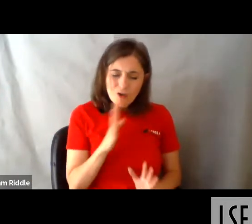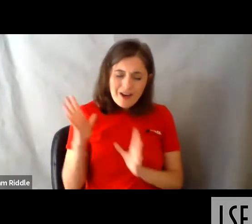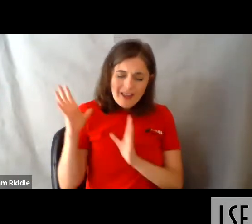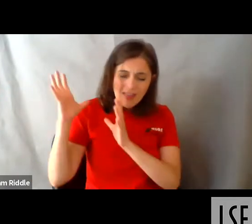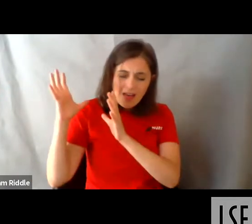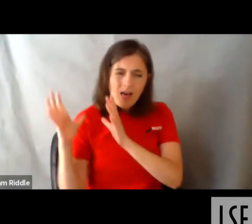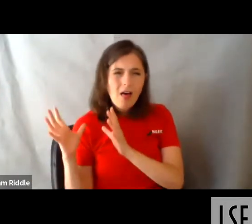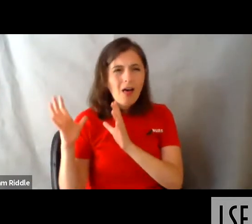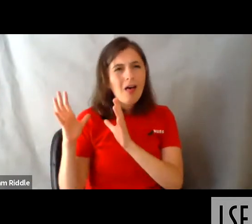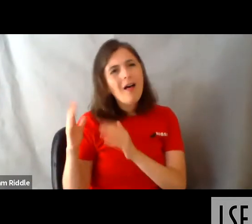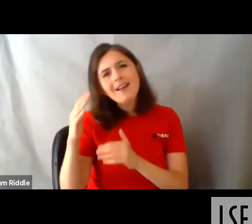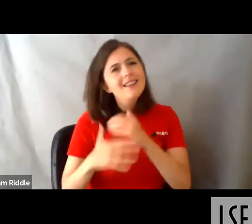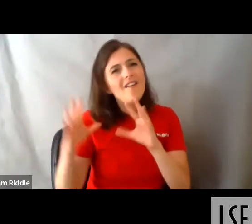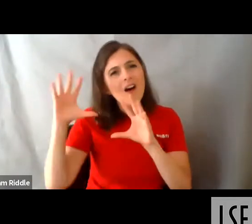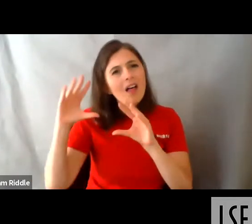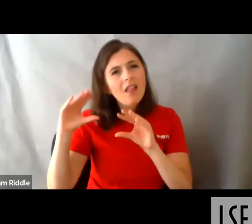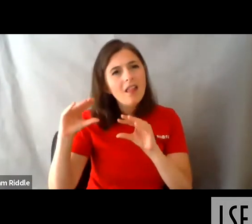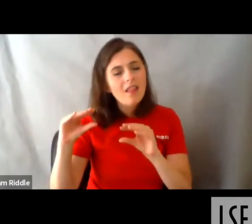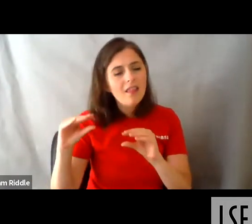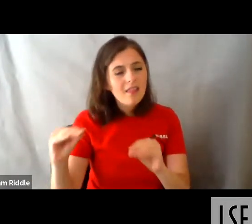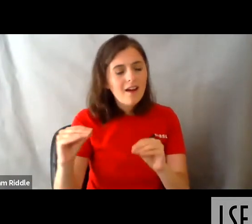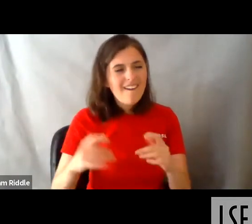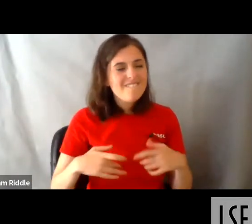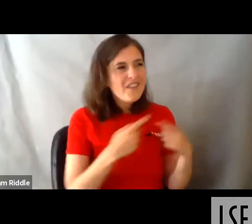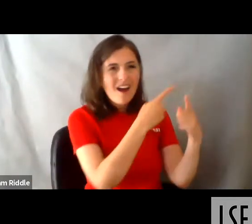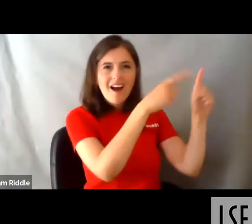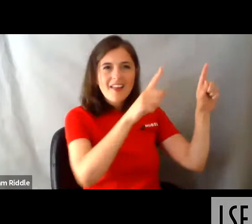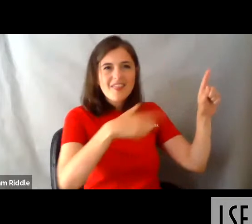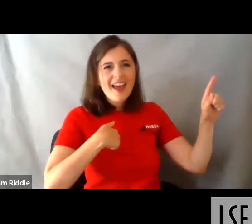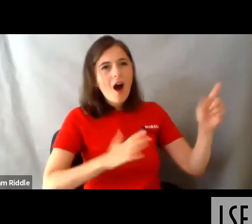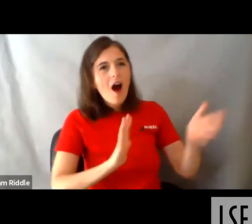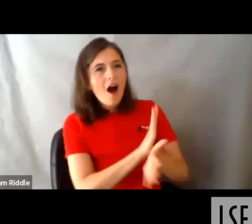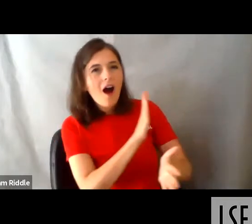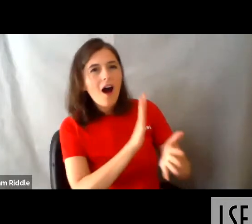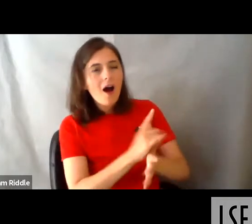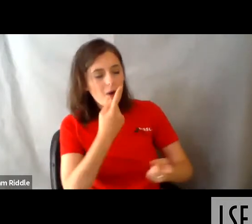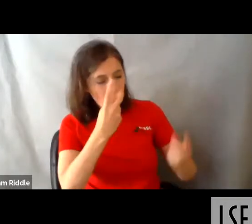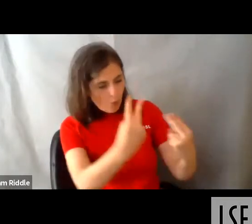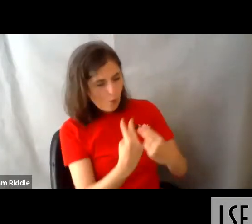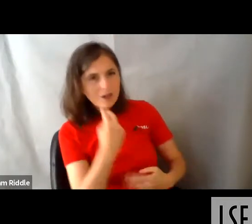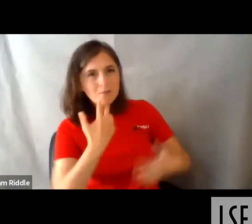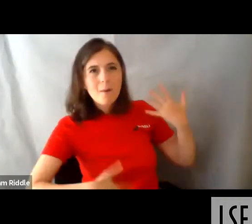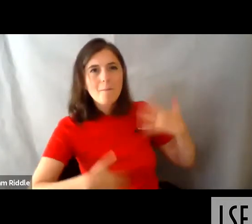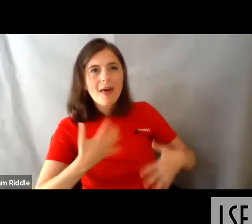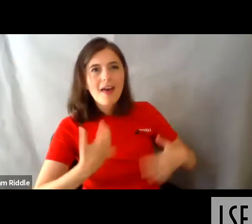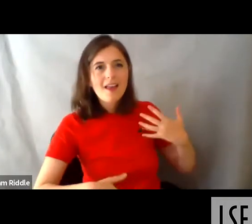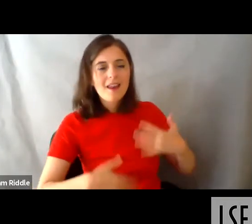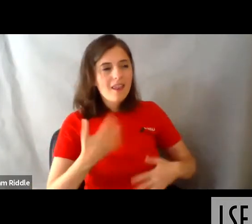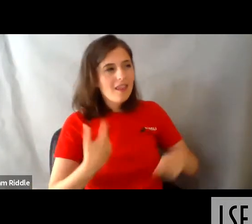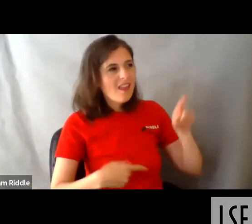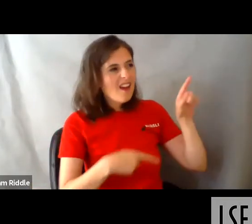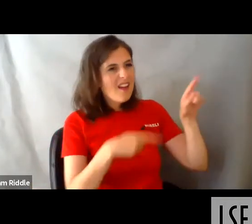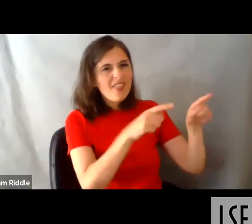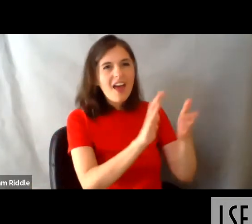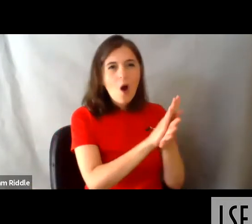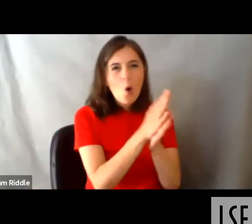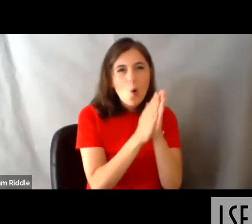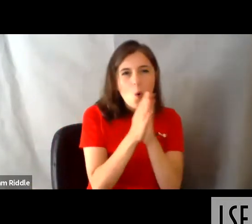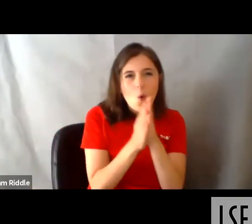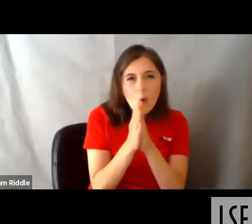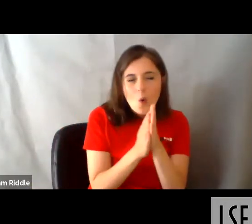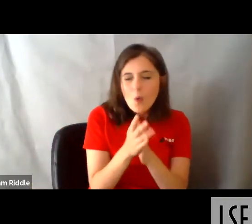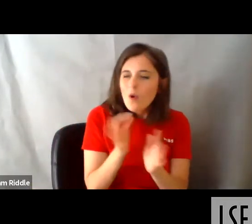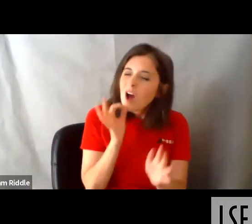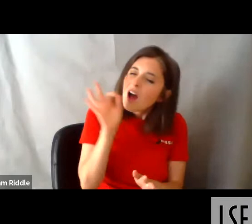abated. Feels like those ghouls are basking in my pain. Their sadistic pleasure is underrated. Tell